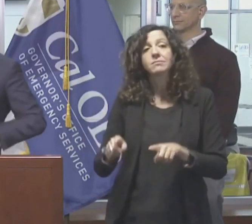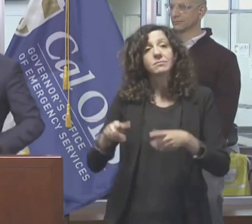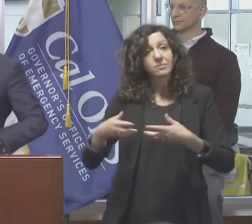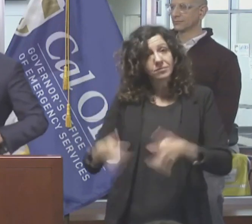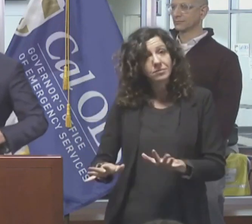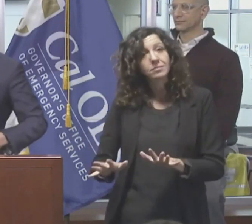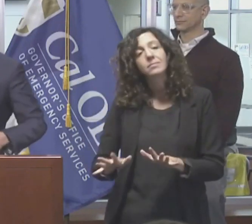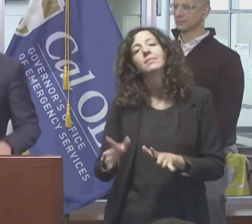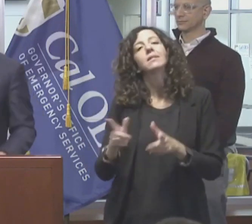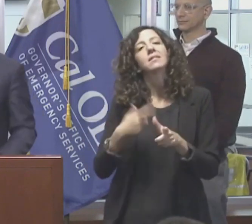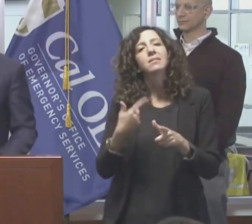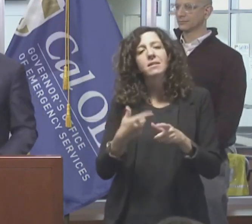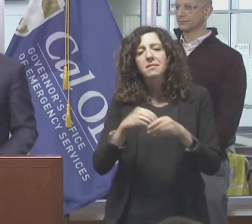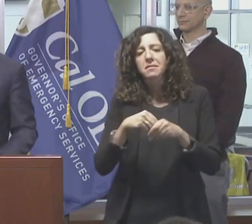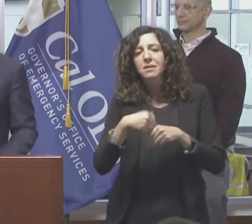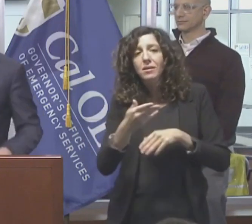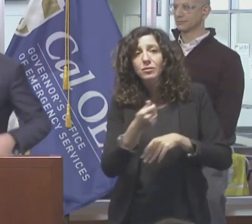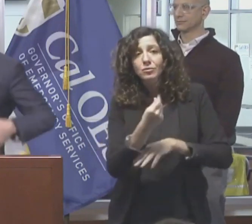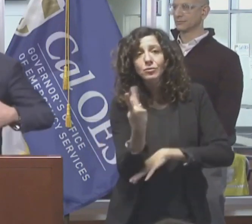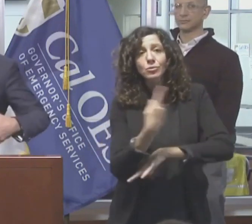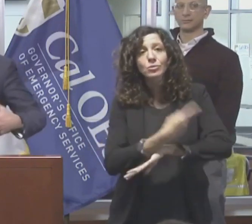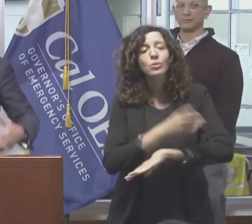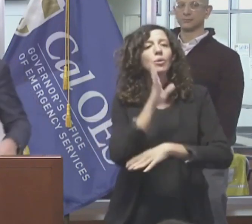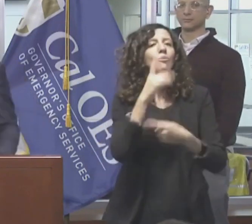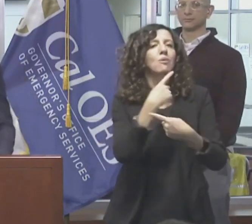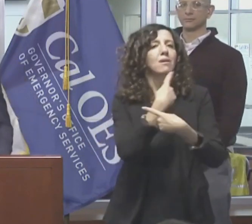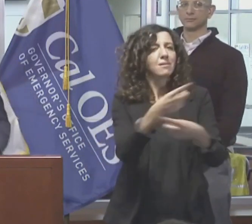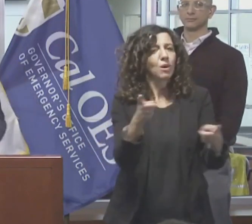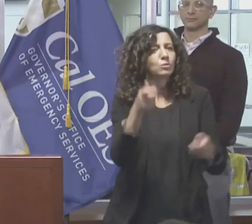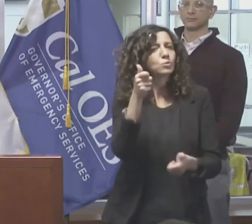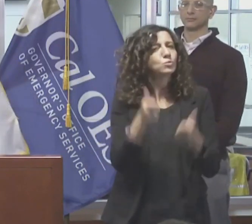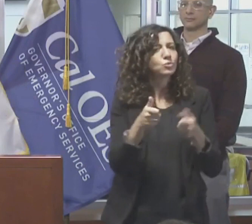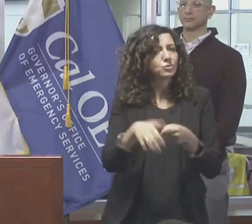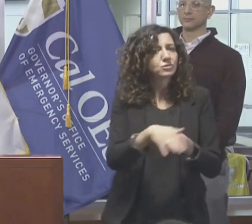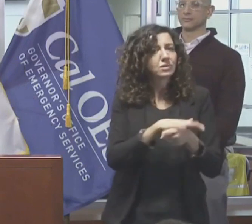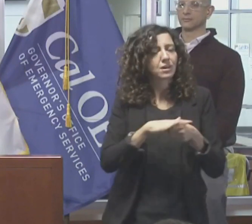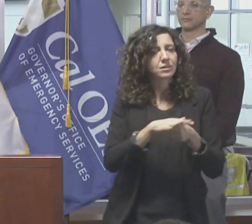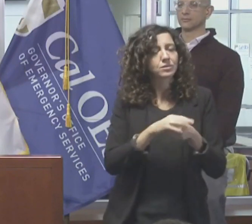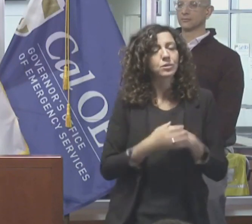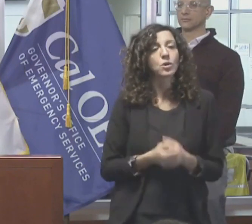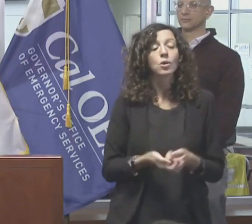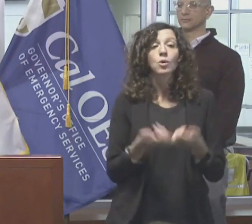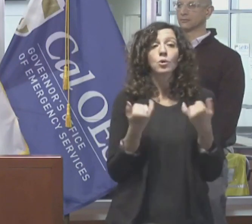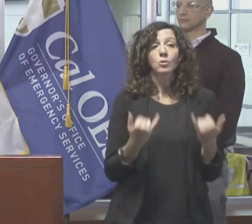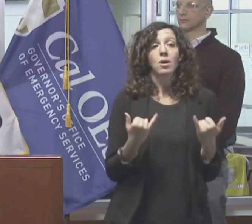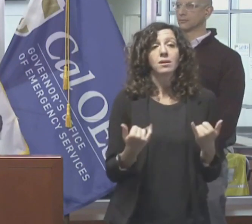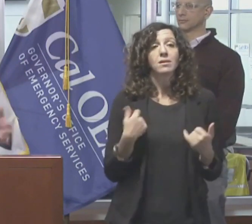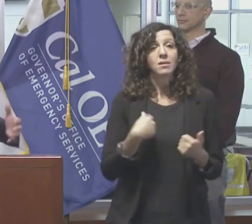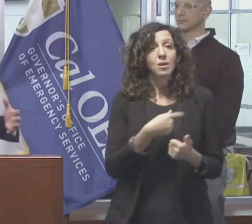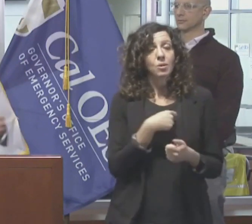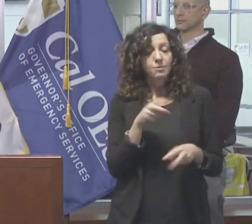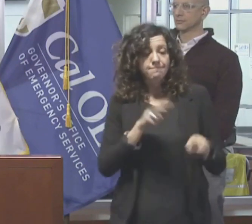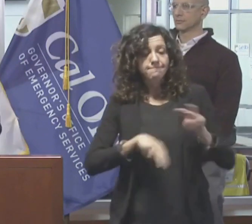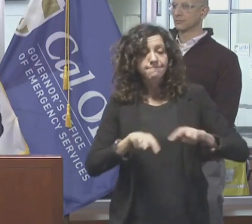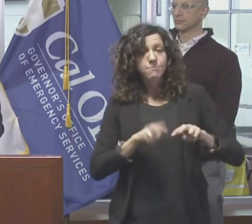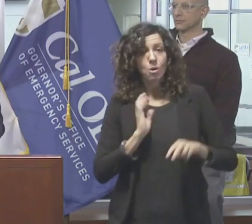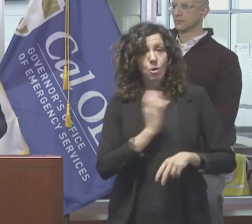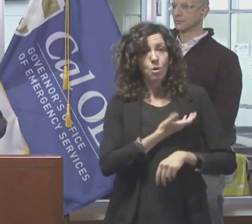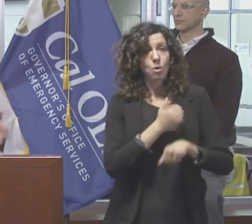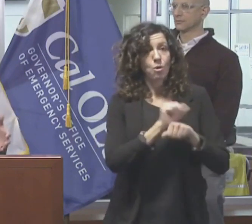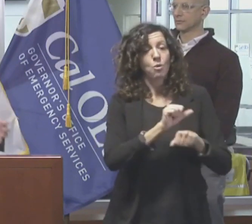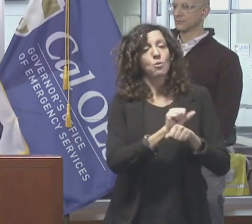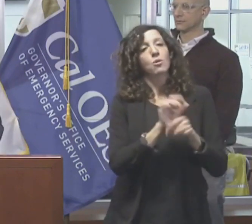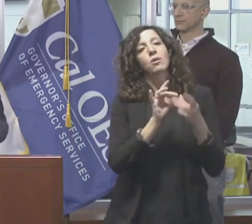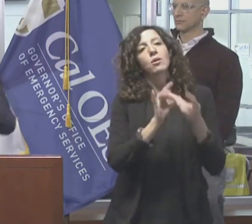complete, within the next number of days, we will announce those publicly. We are also looking on the basis of the work we're doing